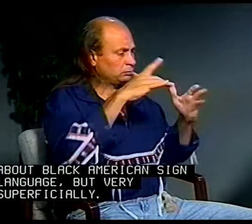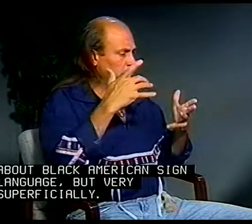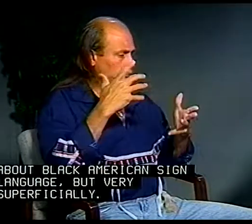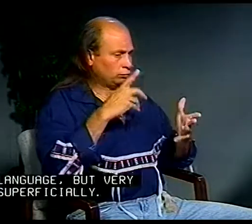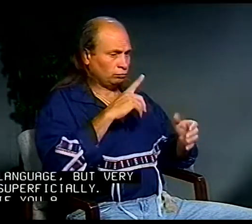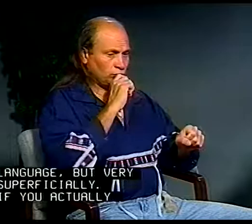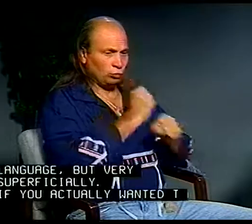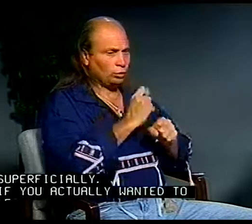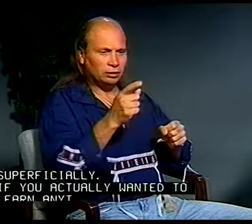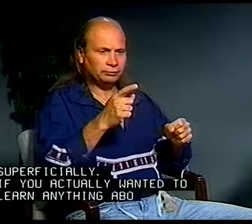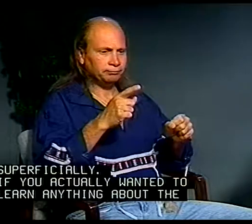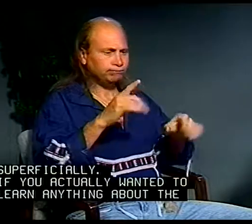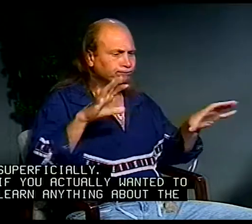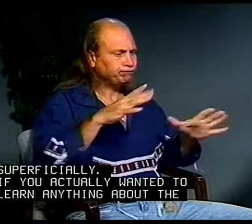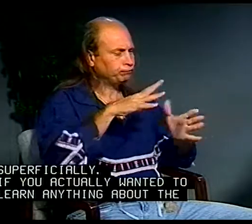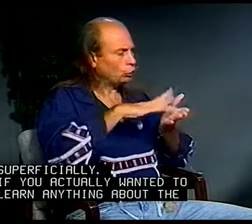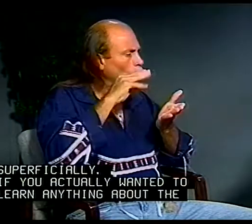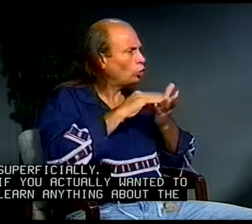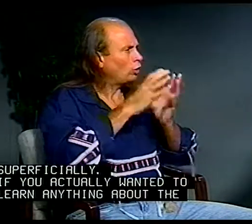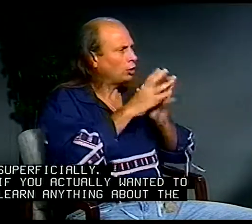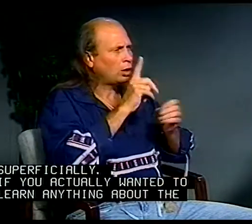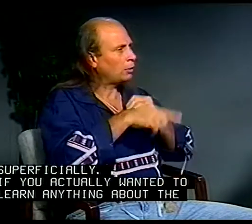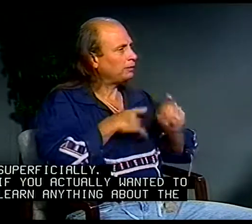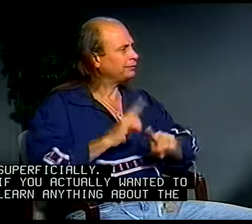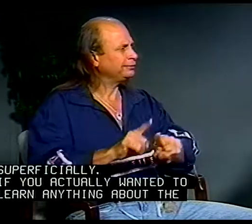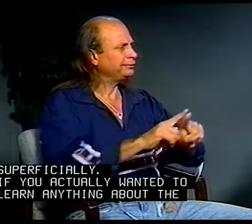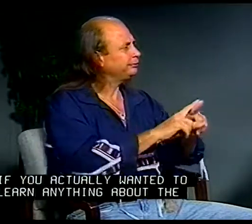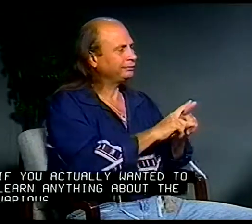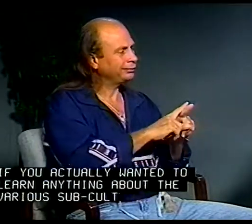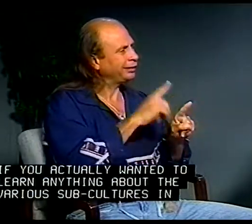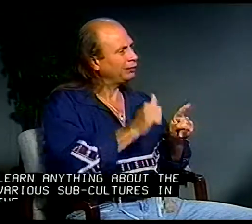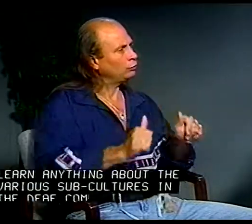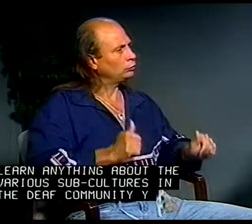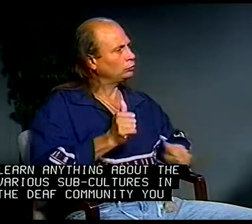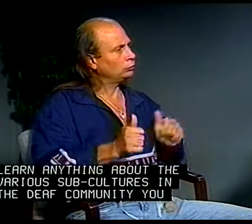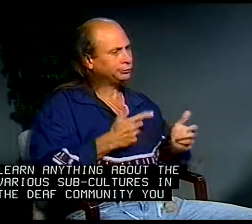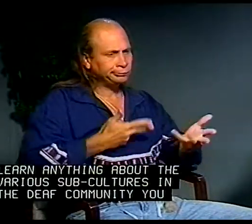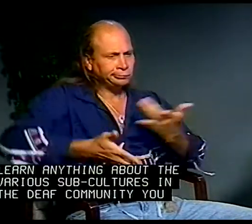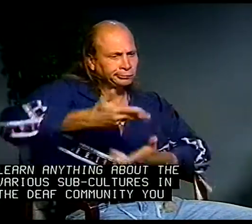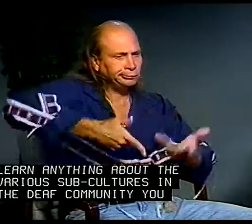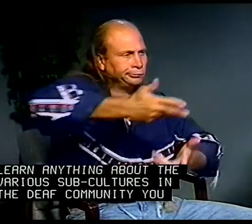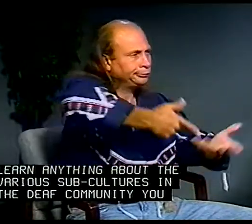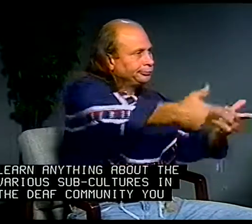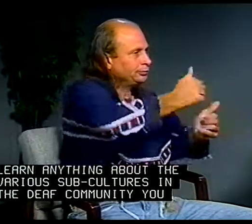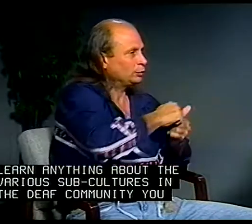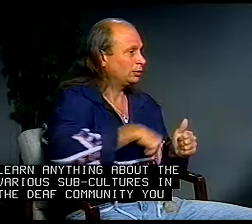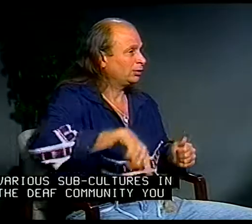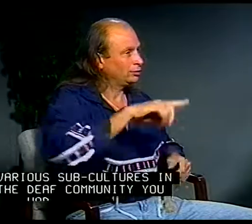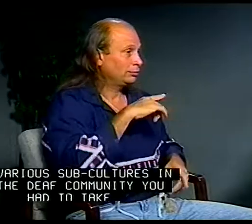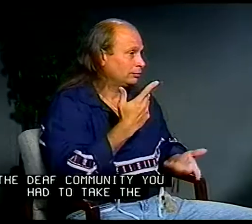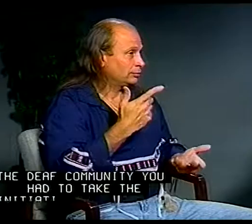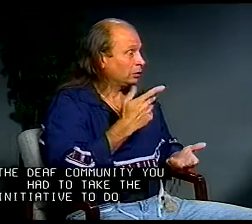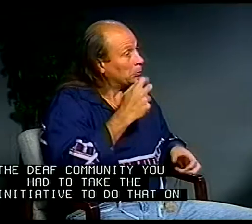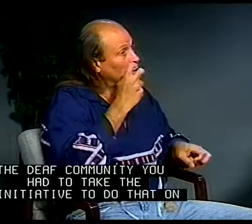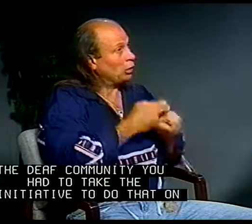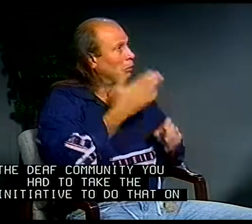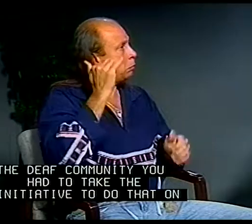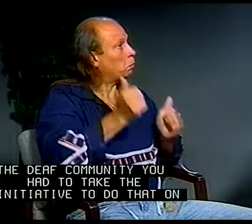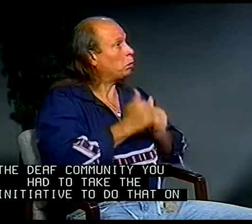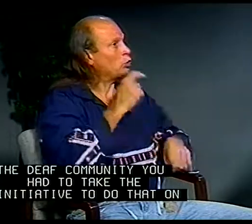very superficially. And if you actually wanted to learn anything about the various subcultures in the deaf community, you had to